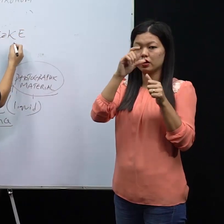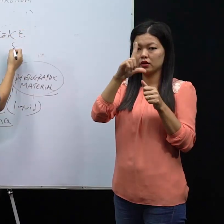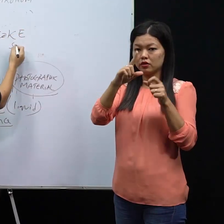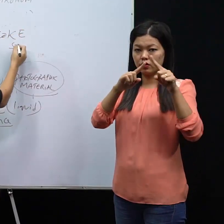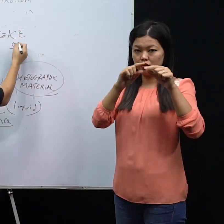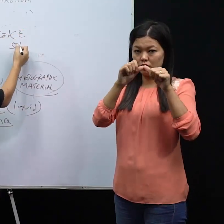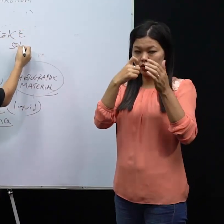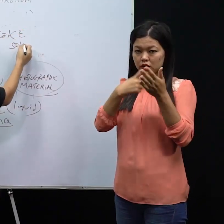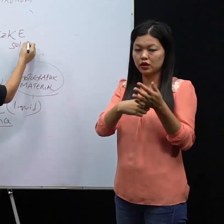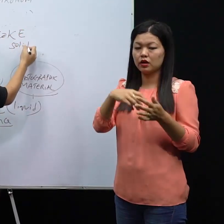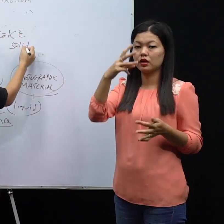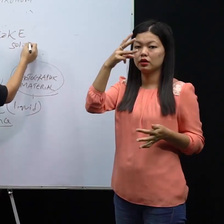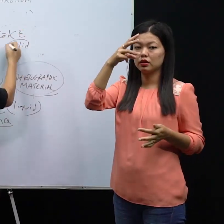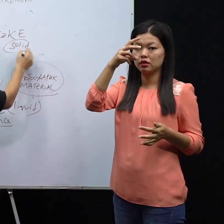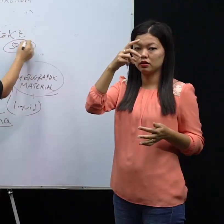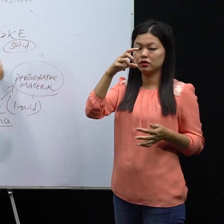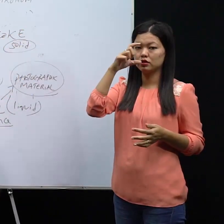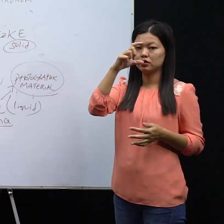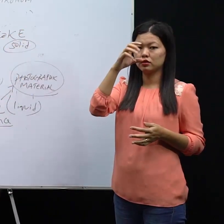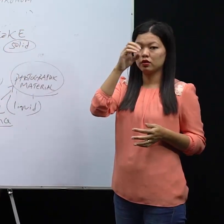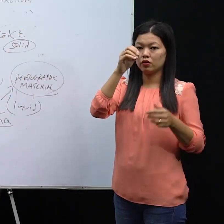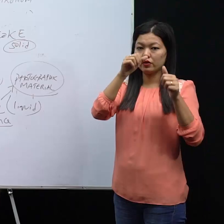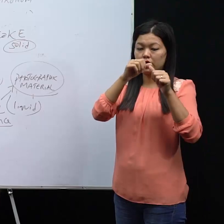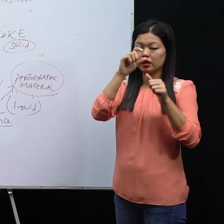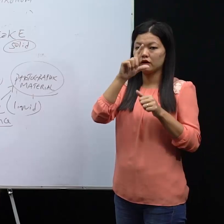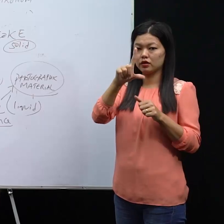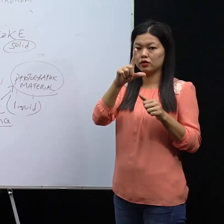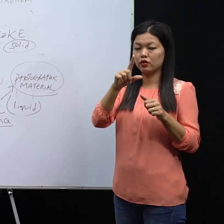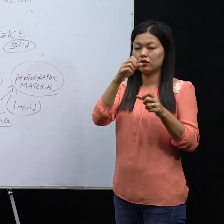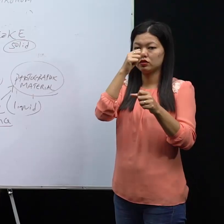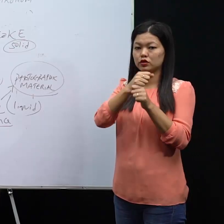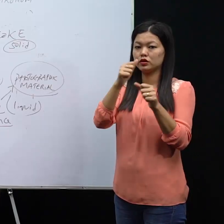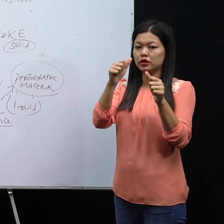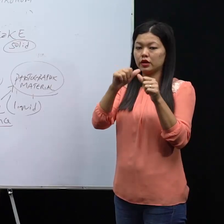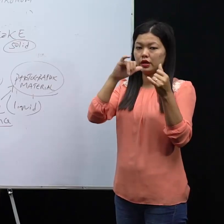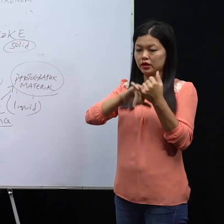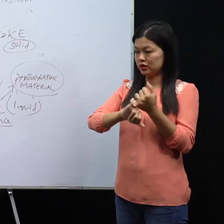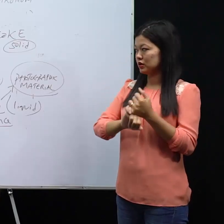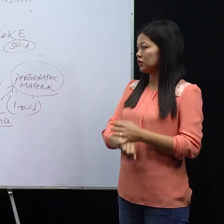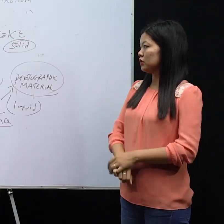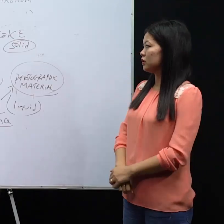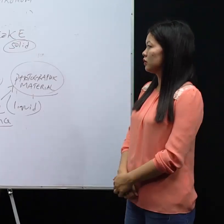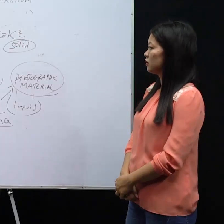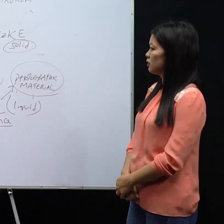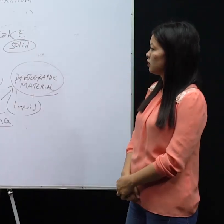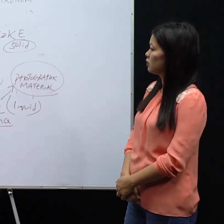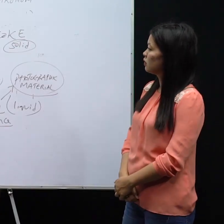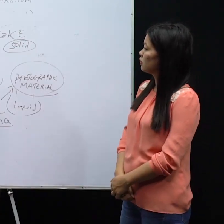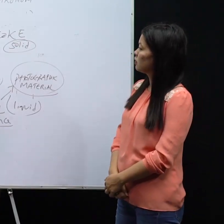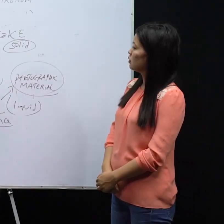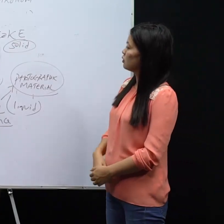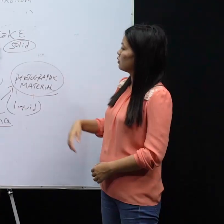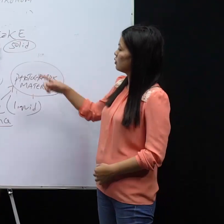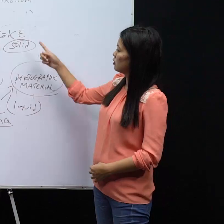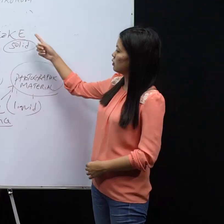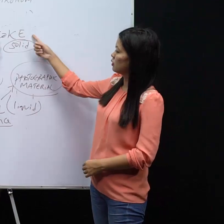And this coke is solid. Clear? So, you know, coal is also a solid, thick, black porous, right? That's